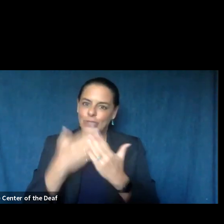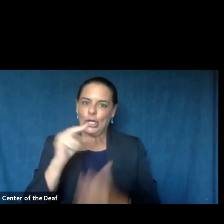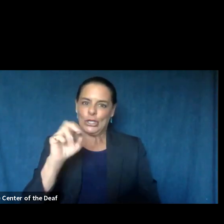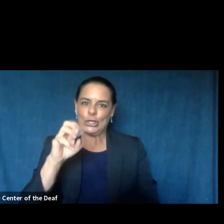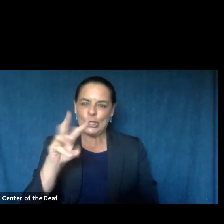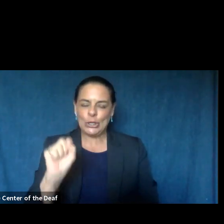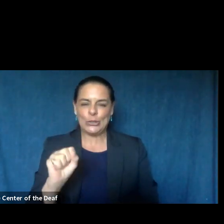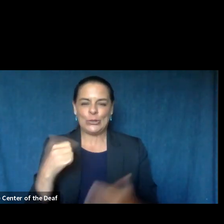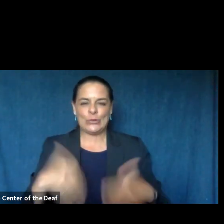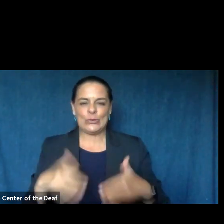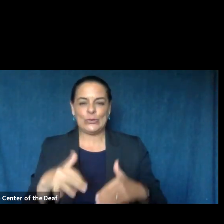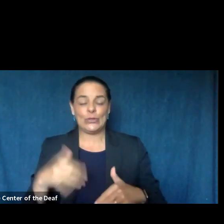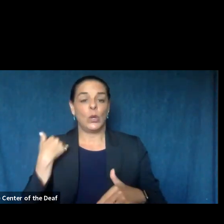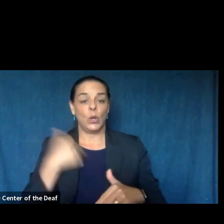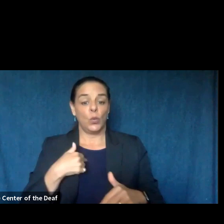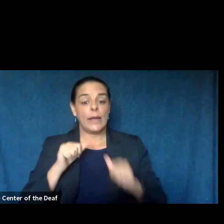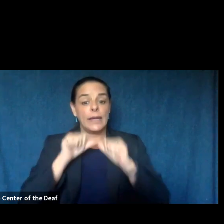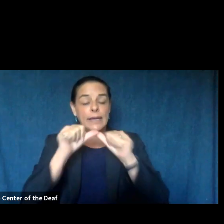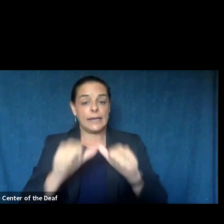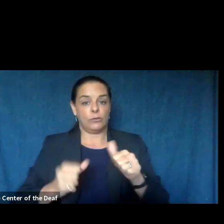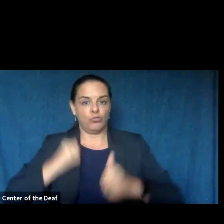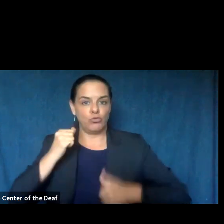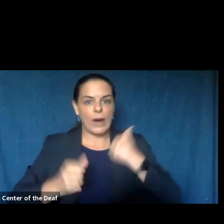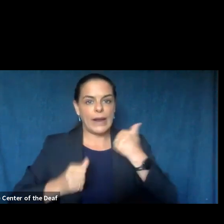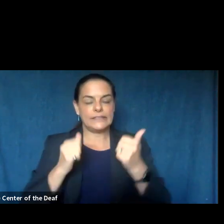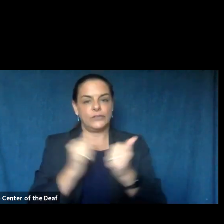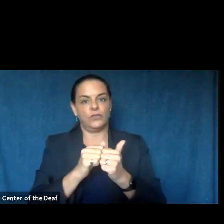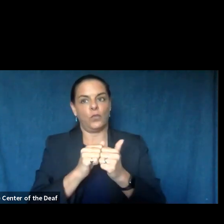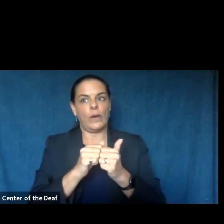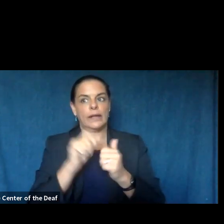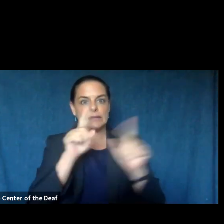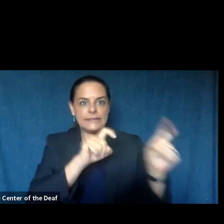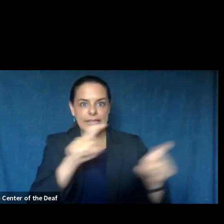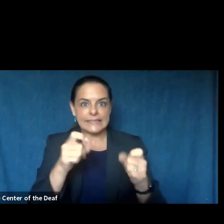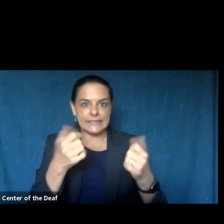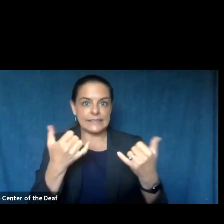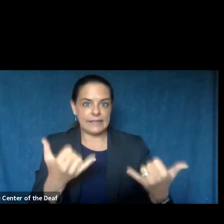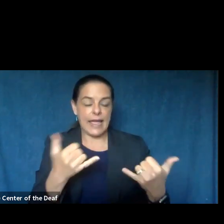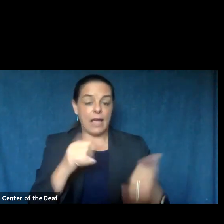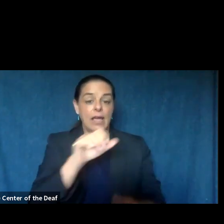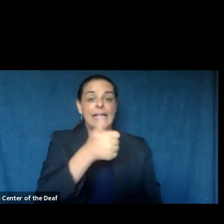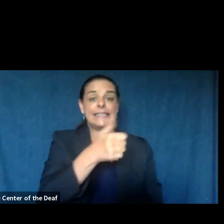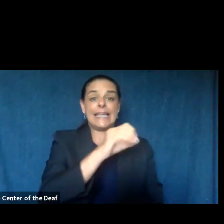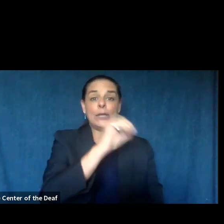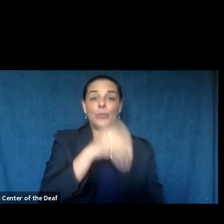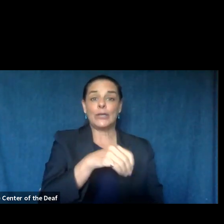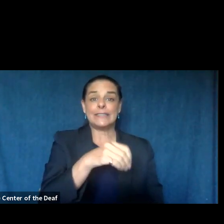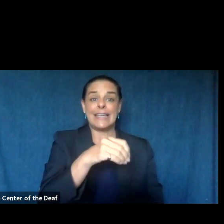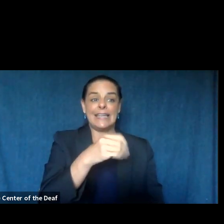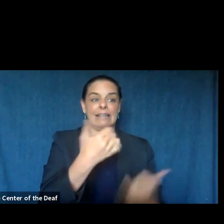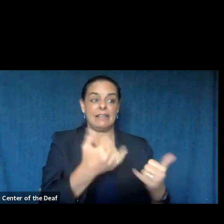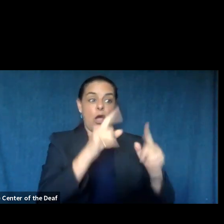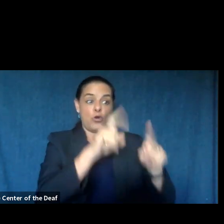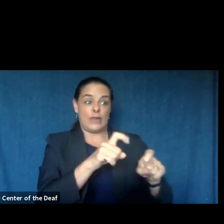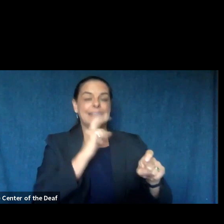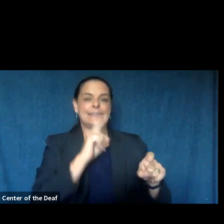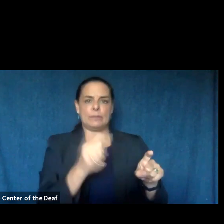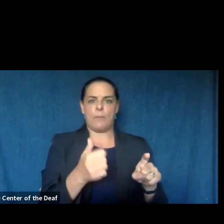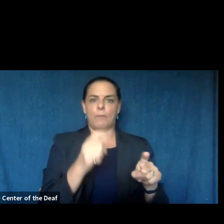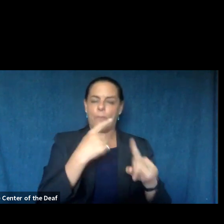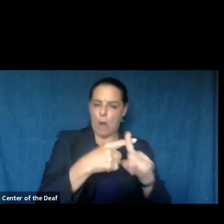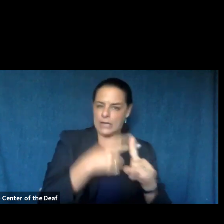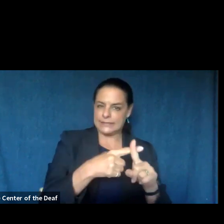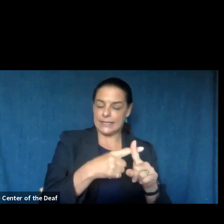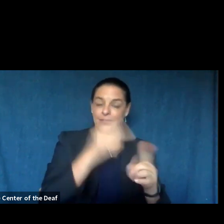aggressive locally with testing as well, with 10% of our tests being positive, which is down from 10.2%. And just one